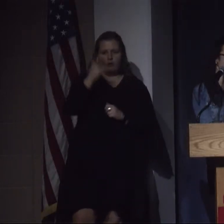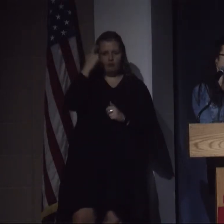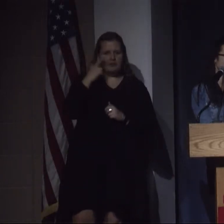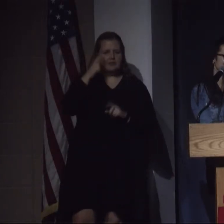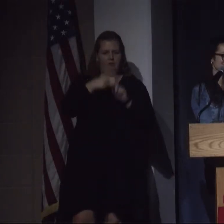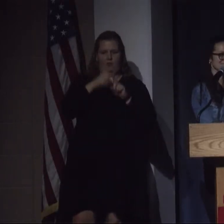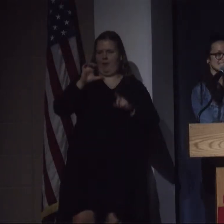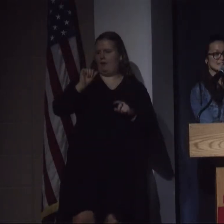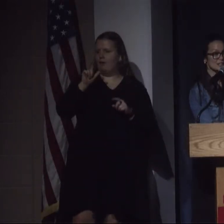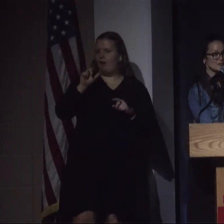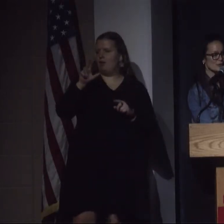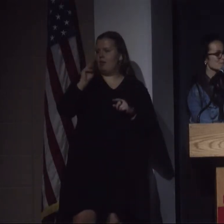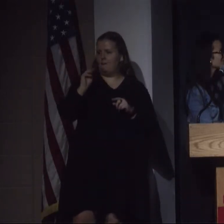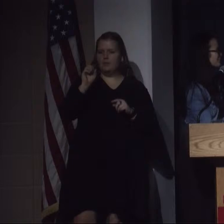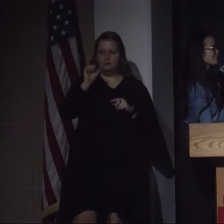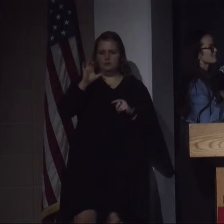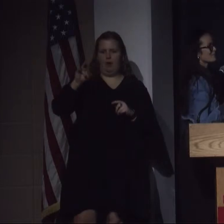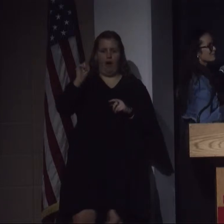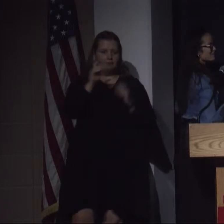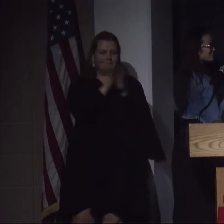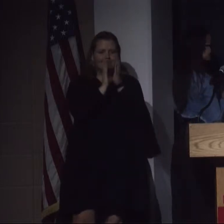Scott. Let's give it up for him.